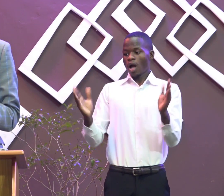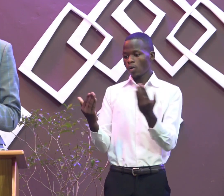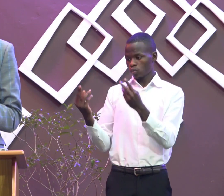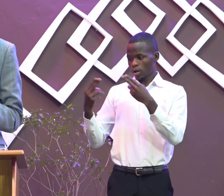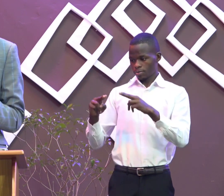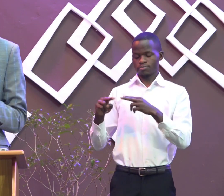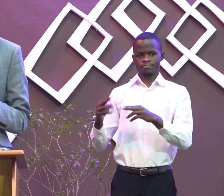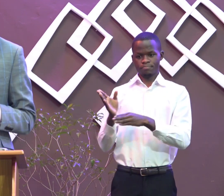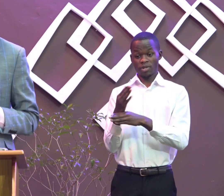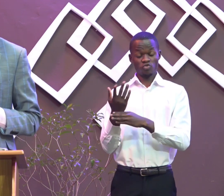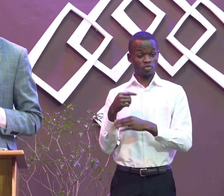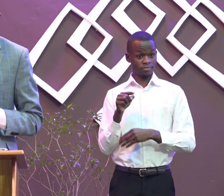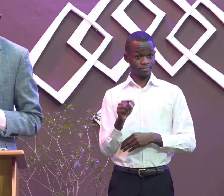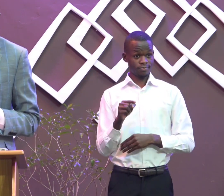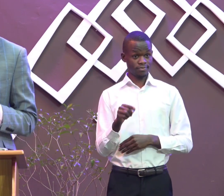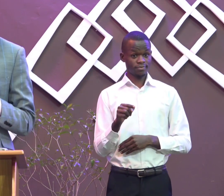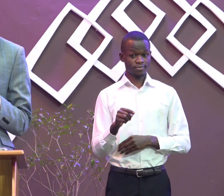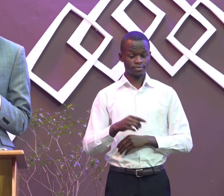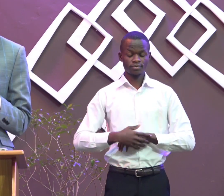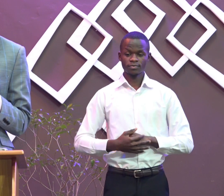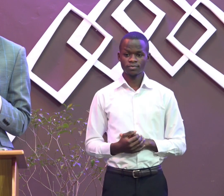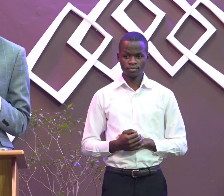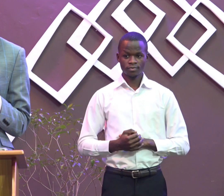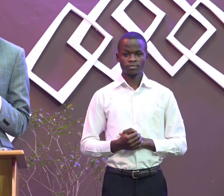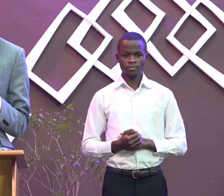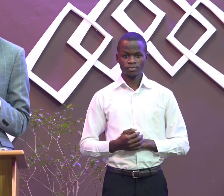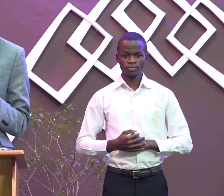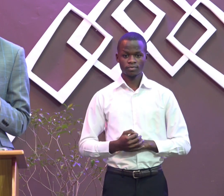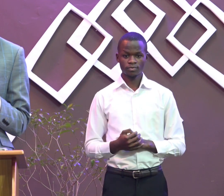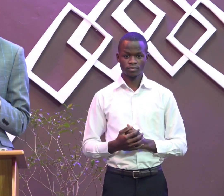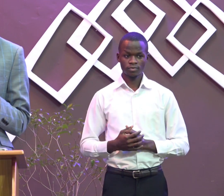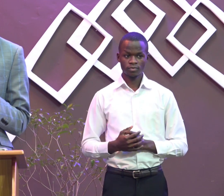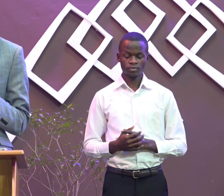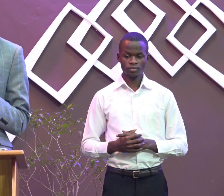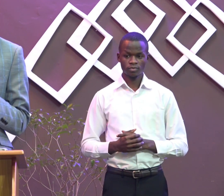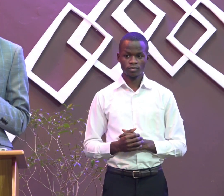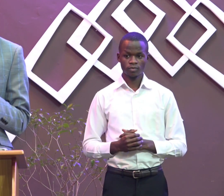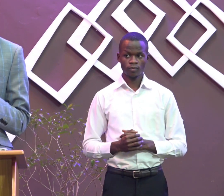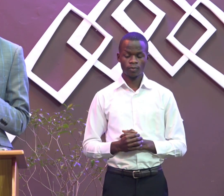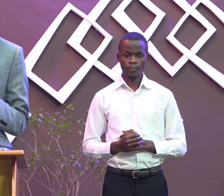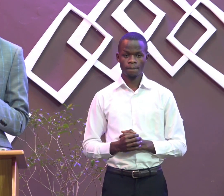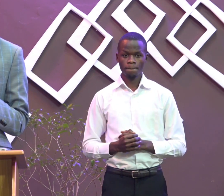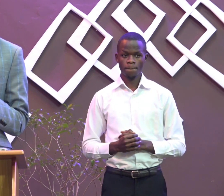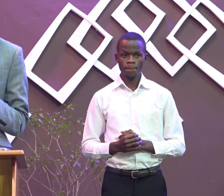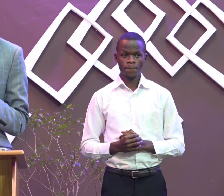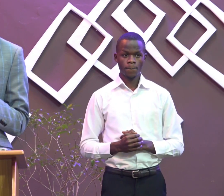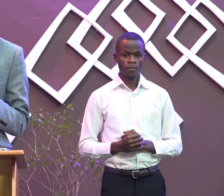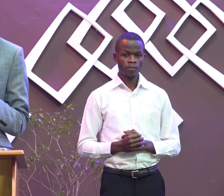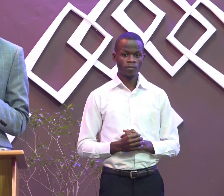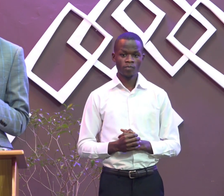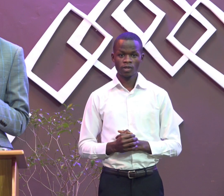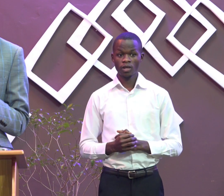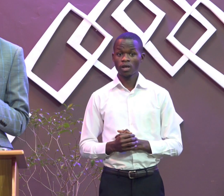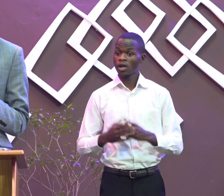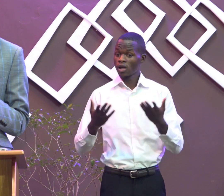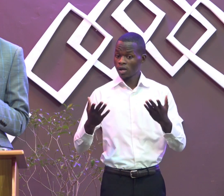wano. Because I know so many of you do not know how fighters come up to this level. Tuina ebintu